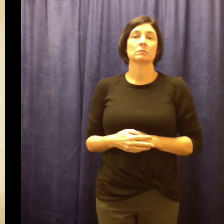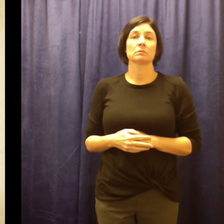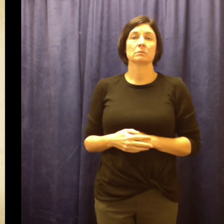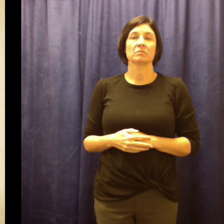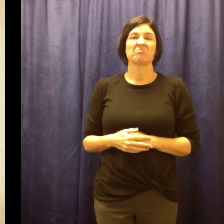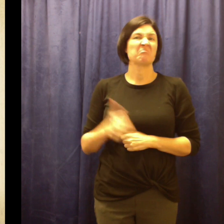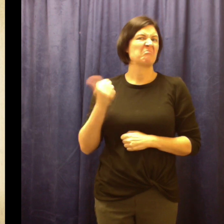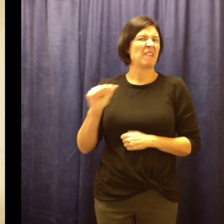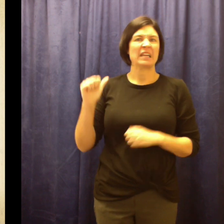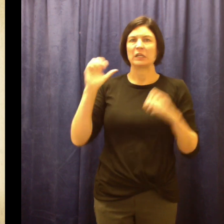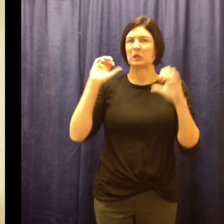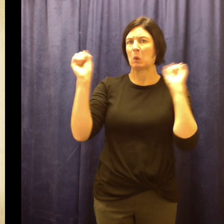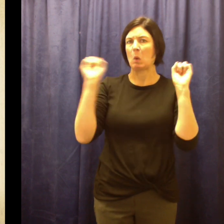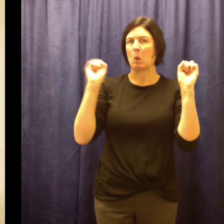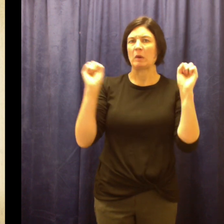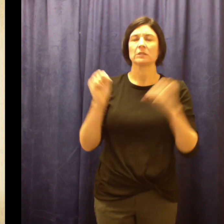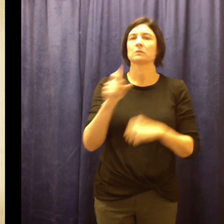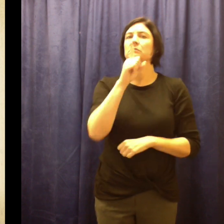noise,